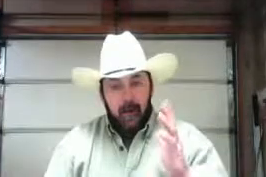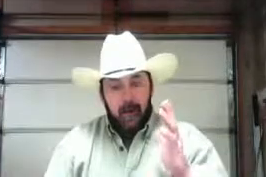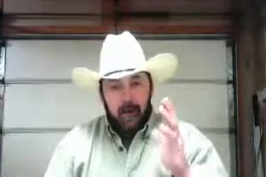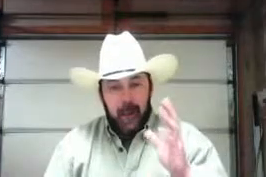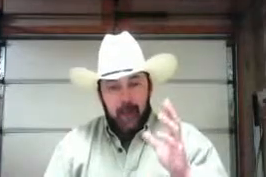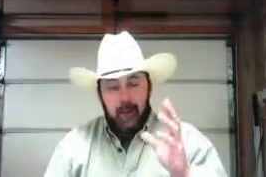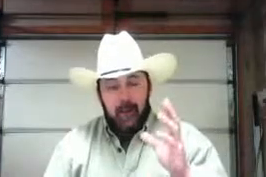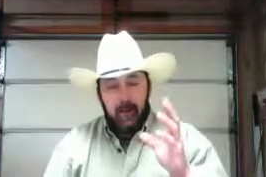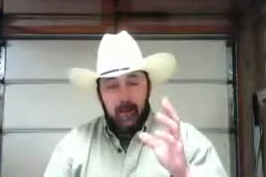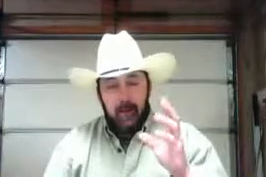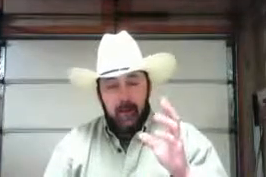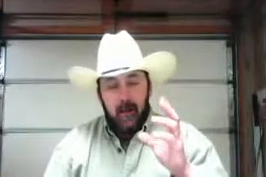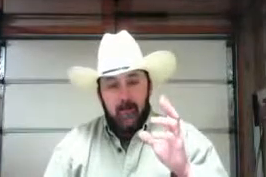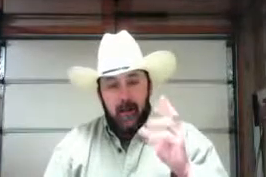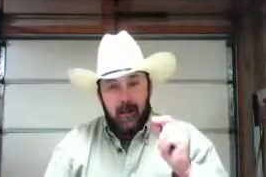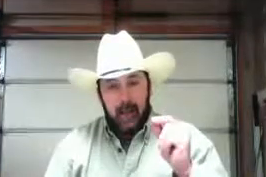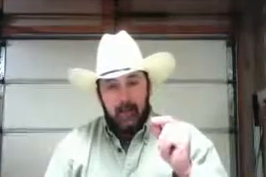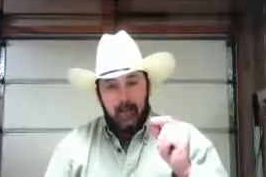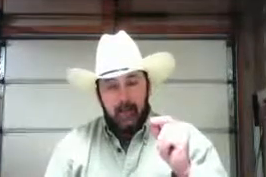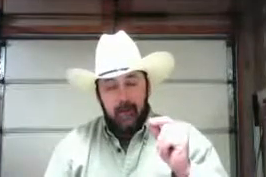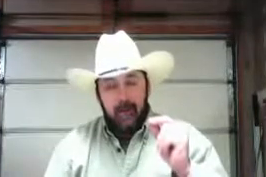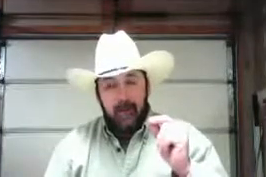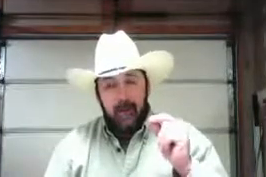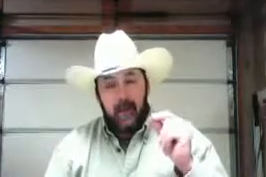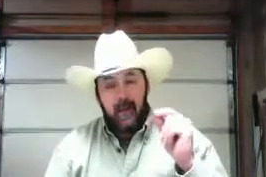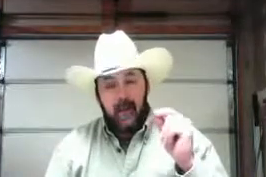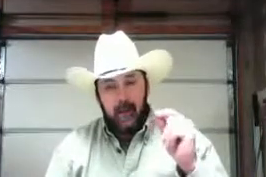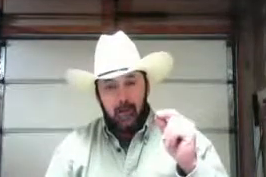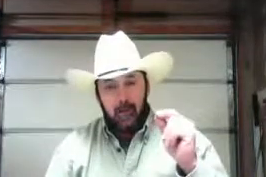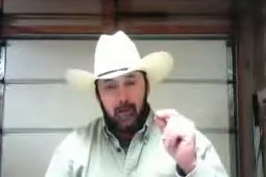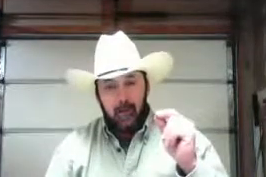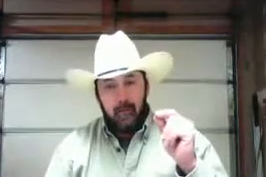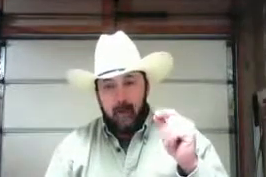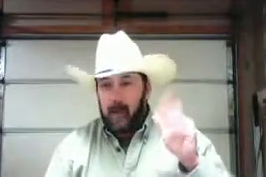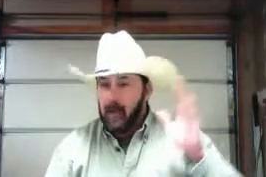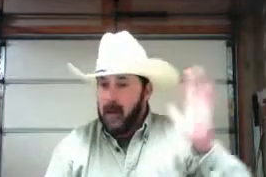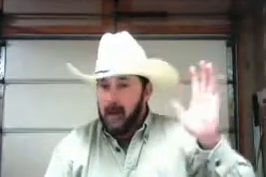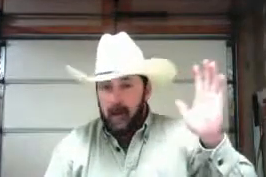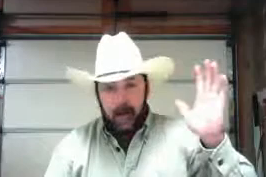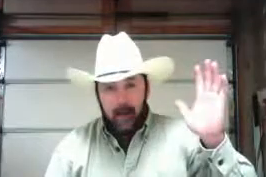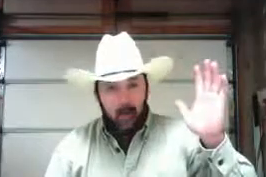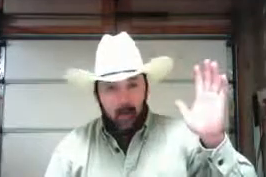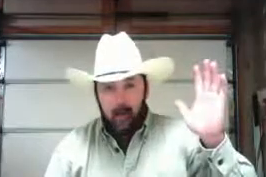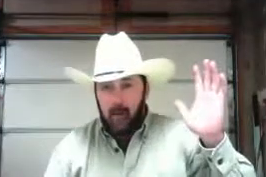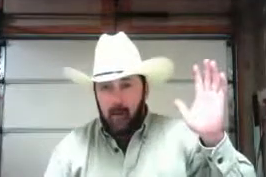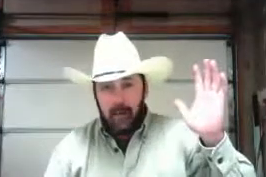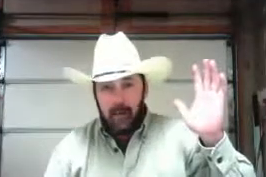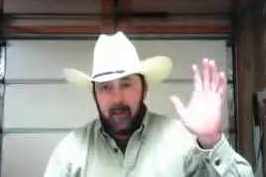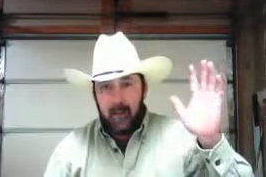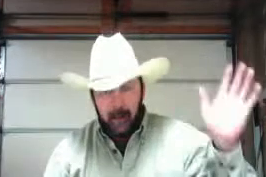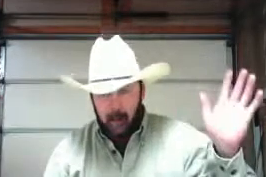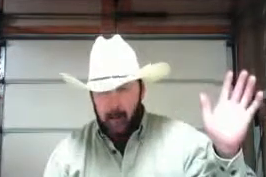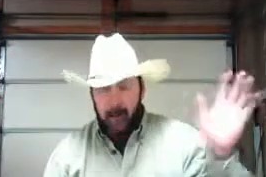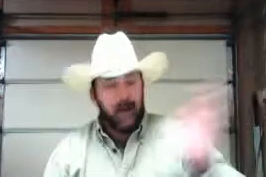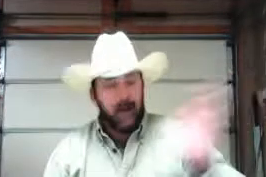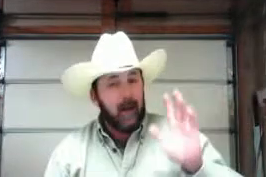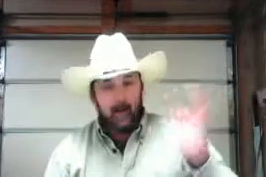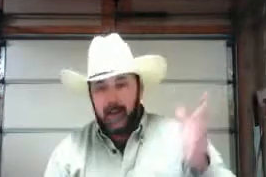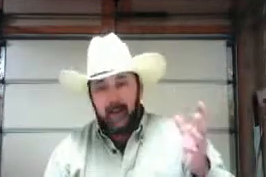The Islamics believe that if they can kill, and I'm not, 911 was an inside job, I know all that, I understand that, I'm